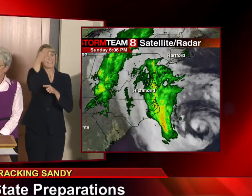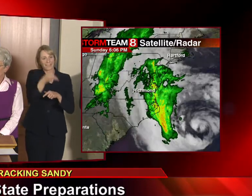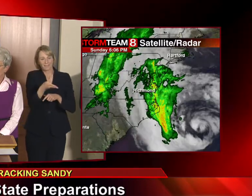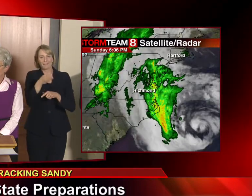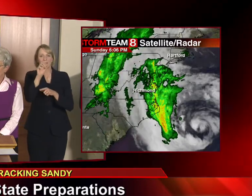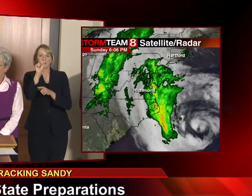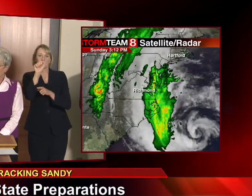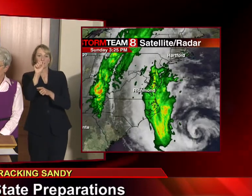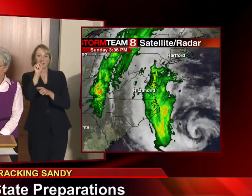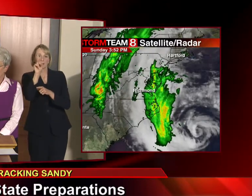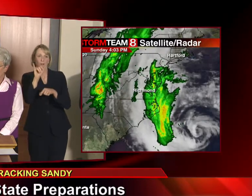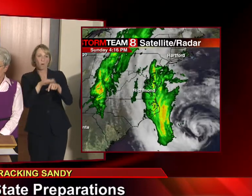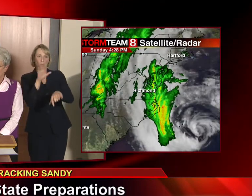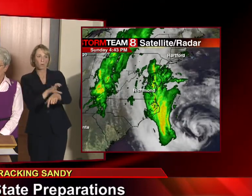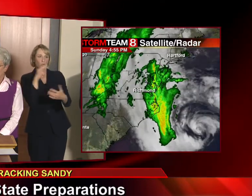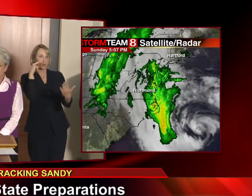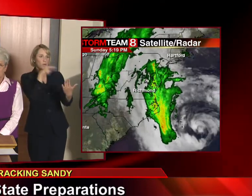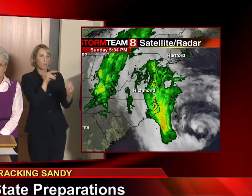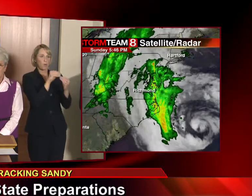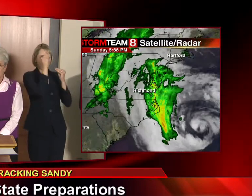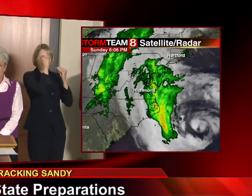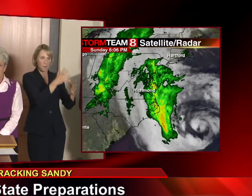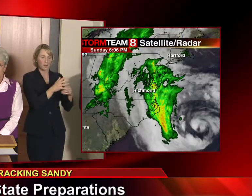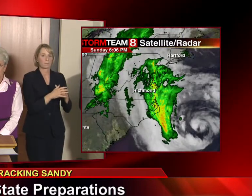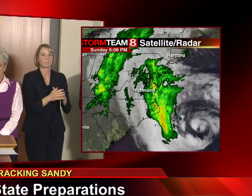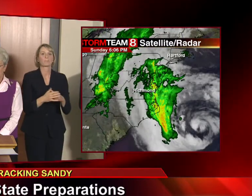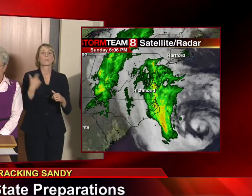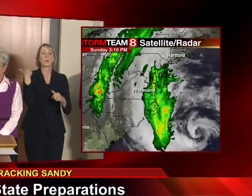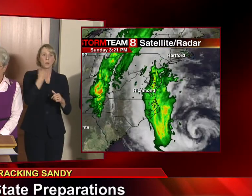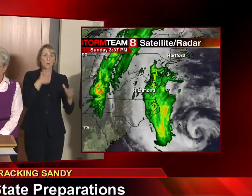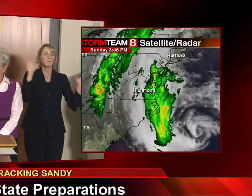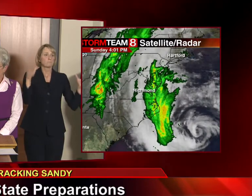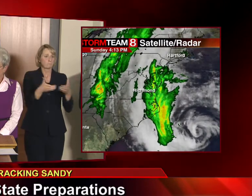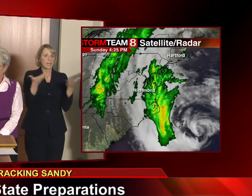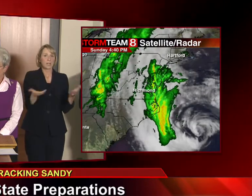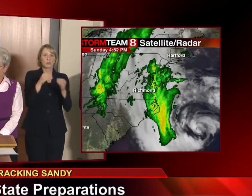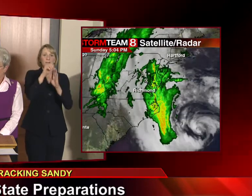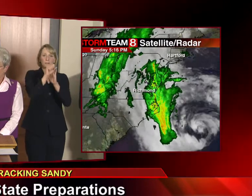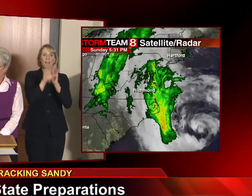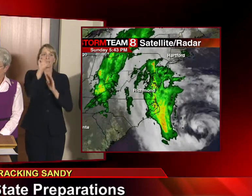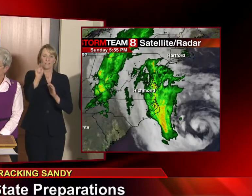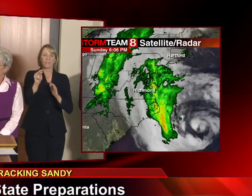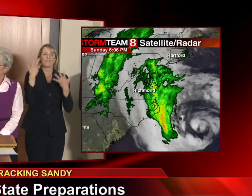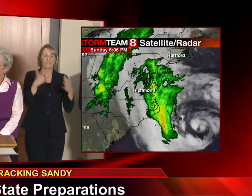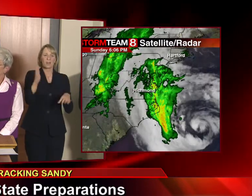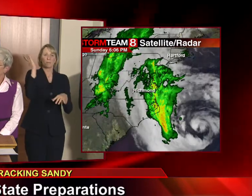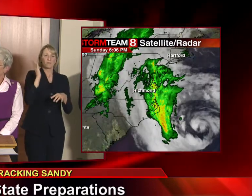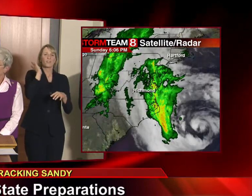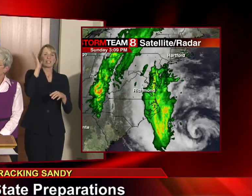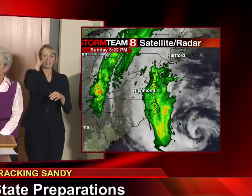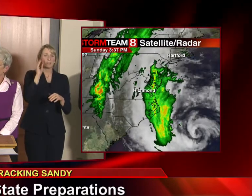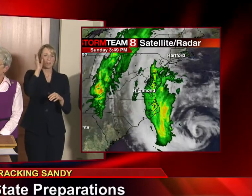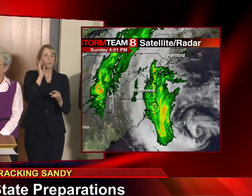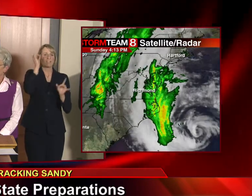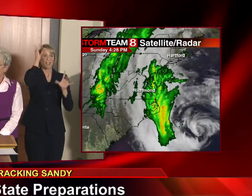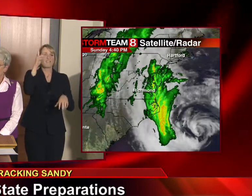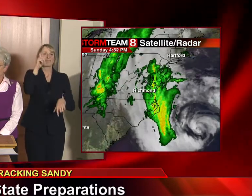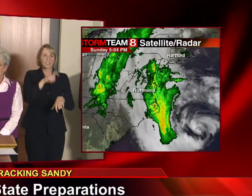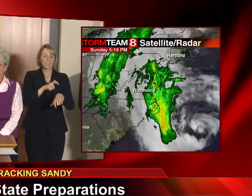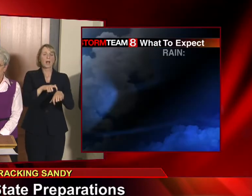www.ct.gov/Sandy. We have been through bad times before, all of us together. We've survived those times. This will be